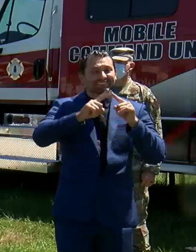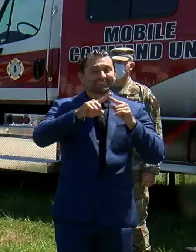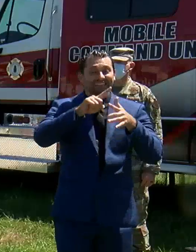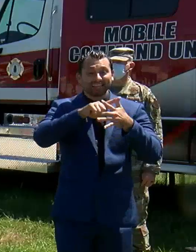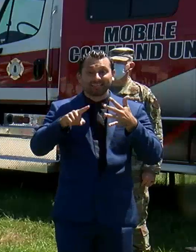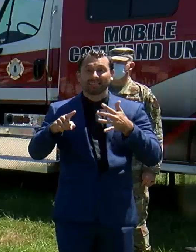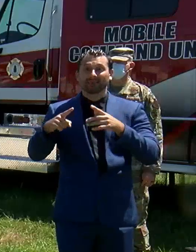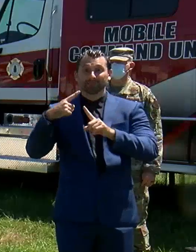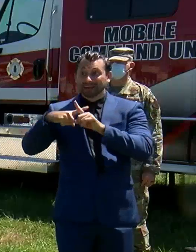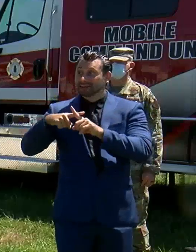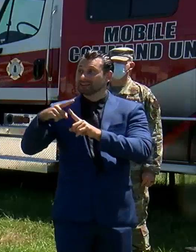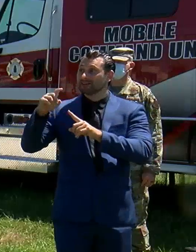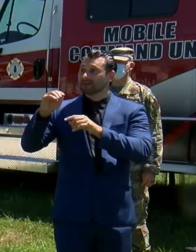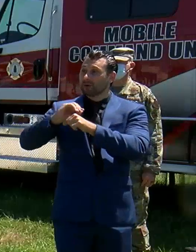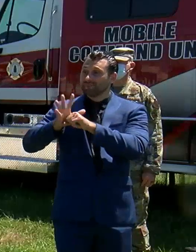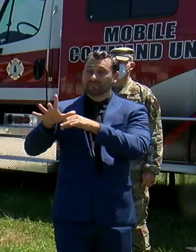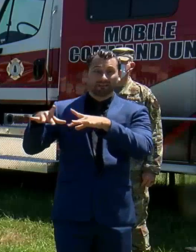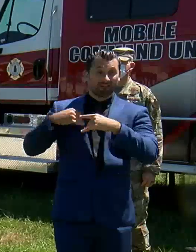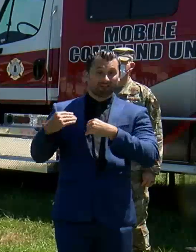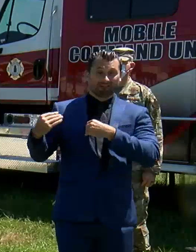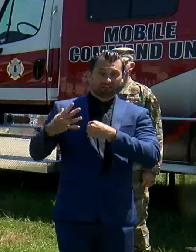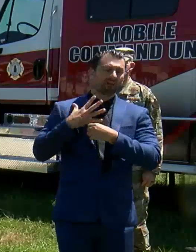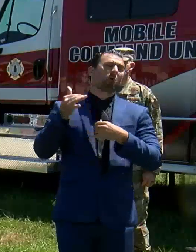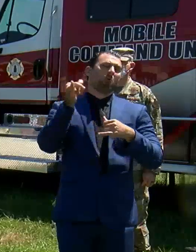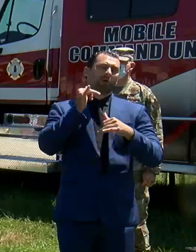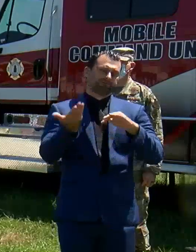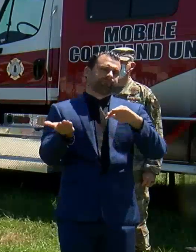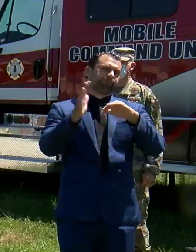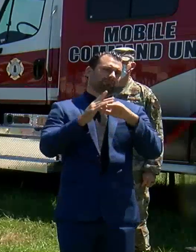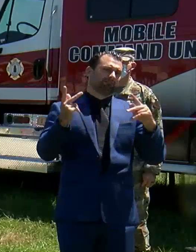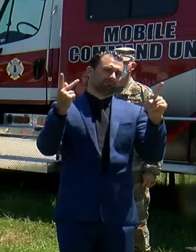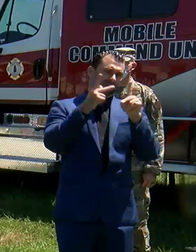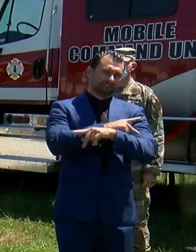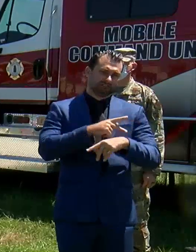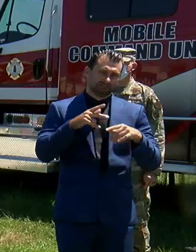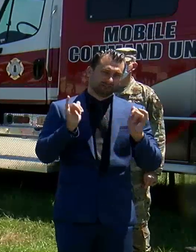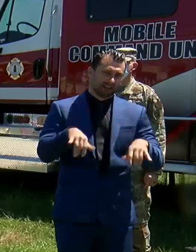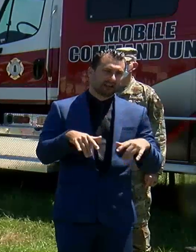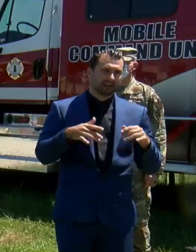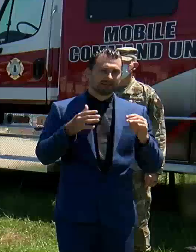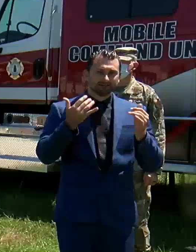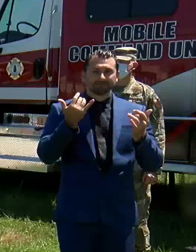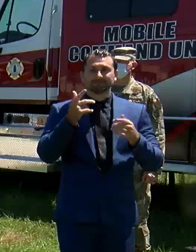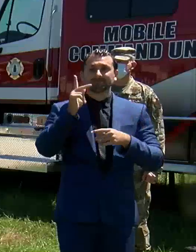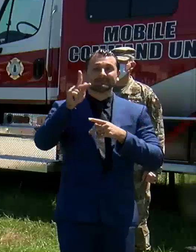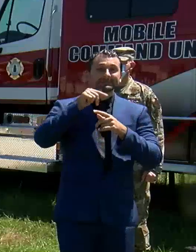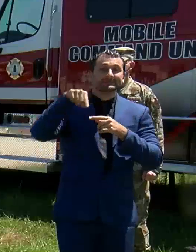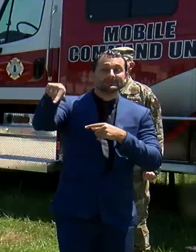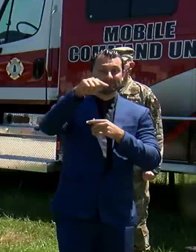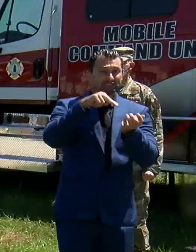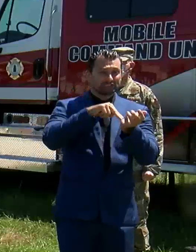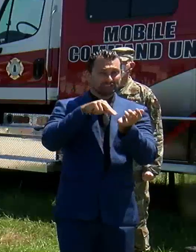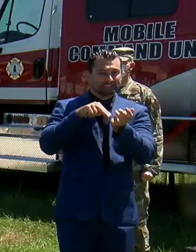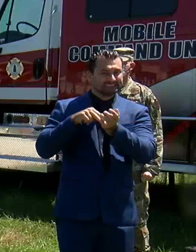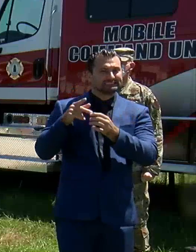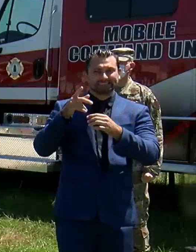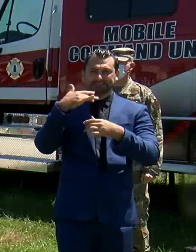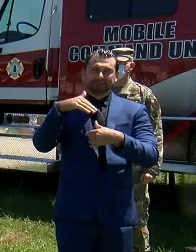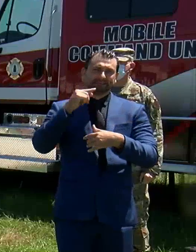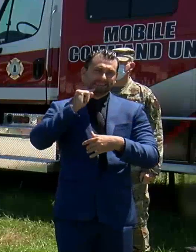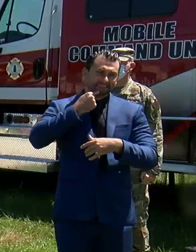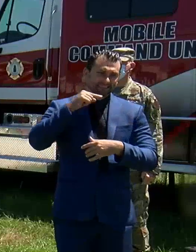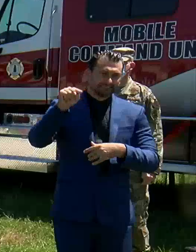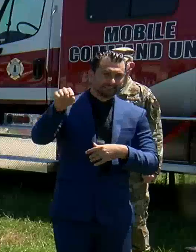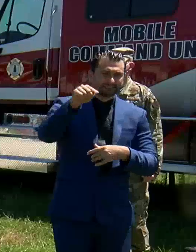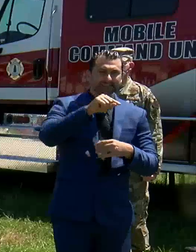stronger for supporting our long-term care facilities. We did a lot at the very beginning. CMS used Florida's model